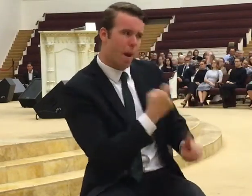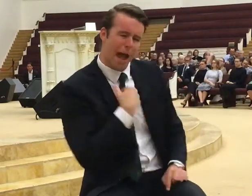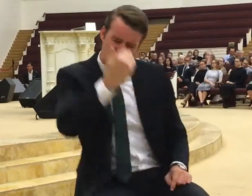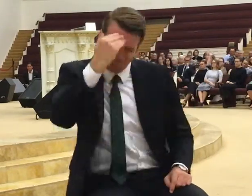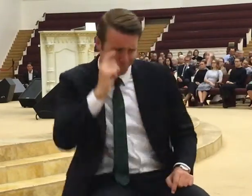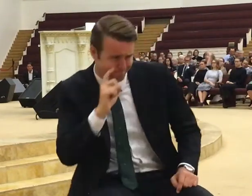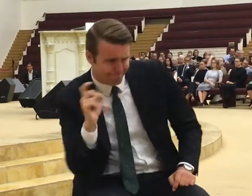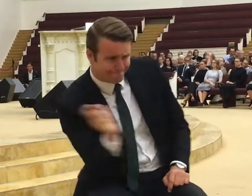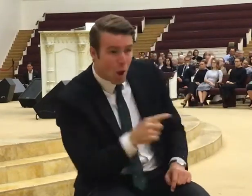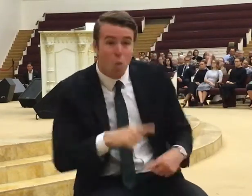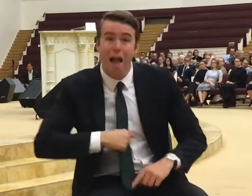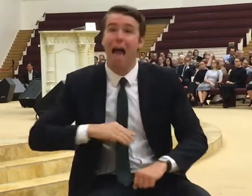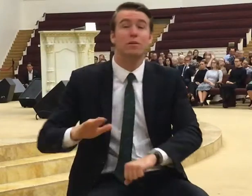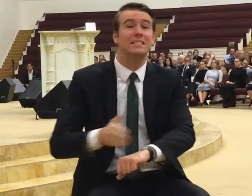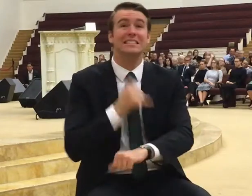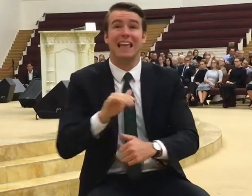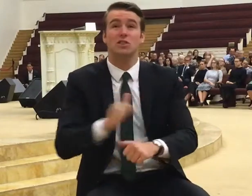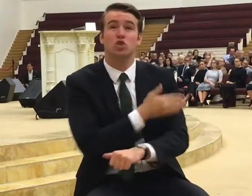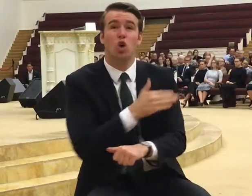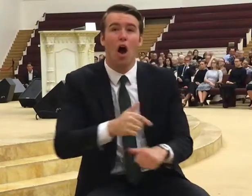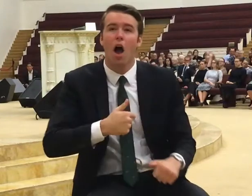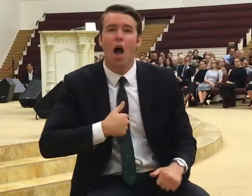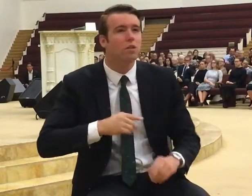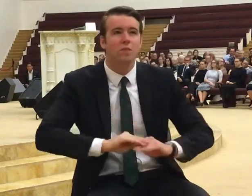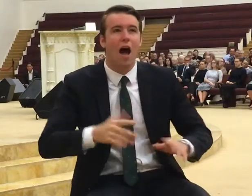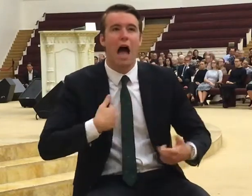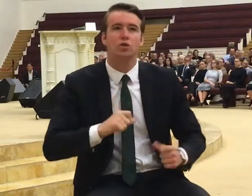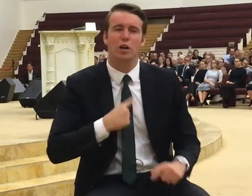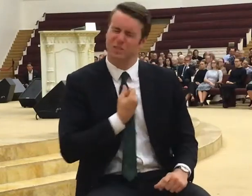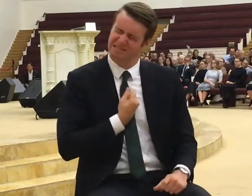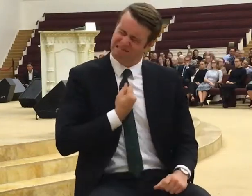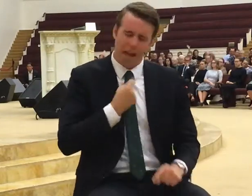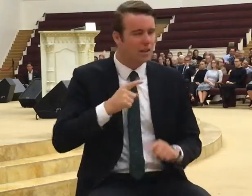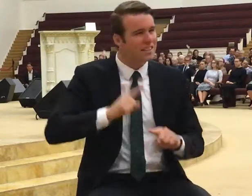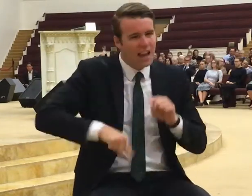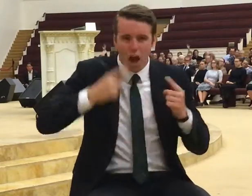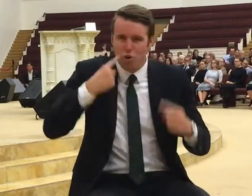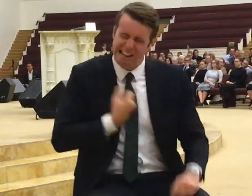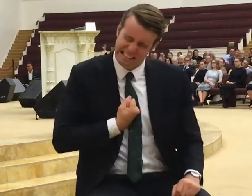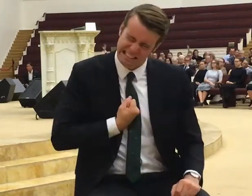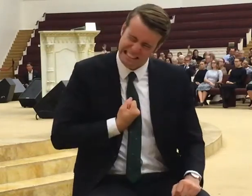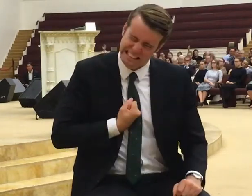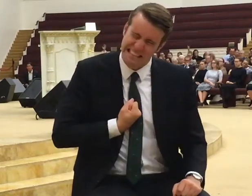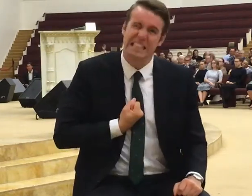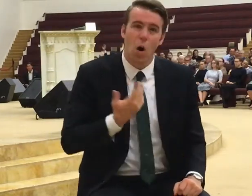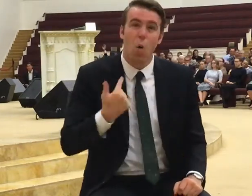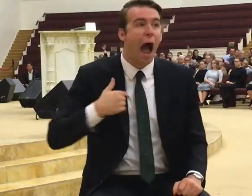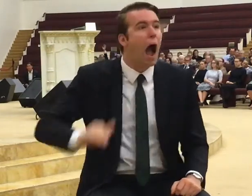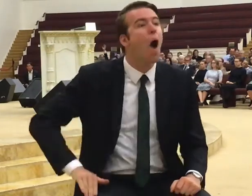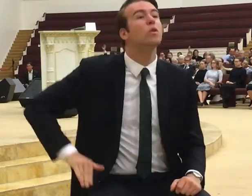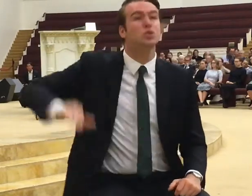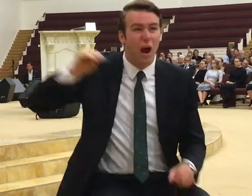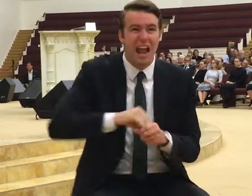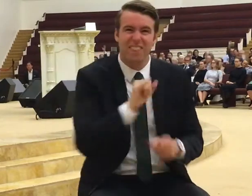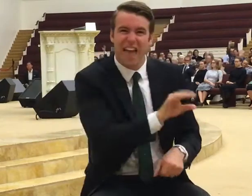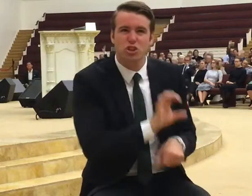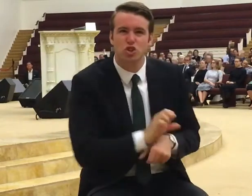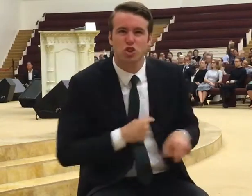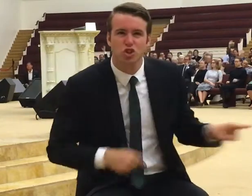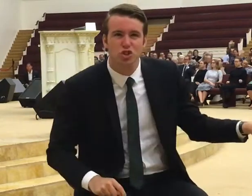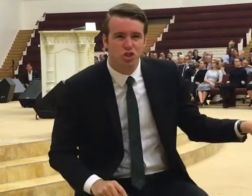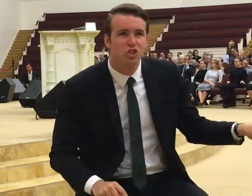He said, "While I was singing that song," he said, "it was everything I could do to quit from crying, because," he said, "I was raised in one of those churches."